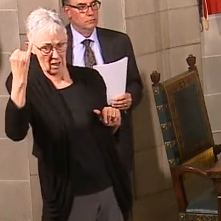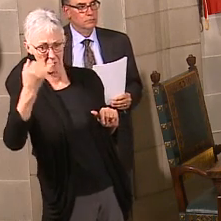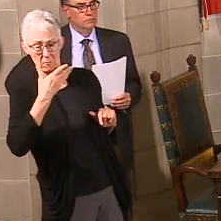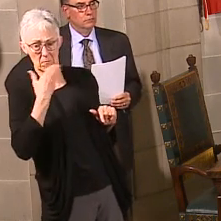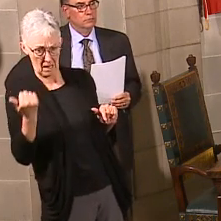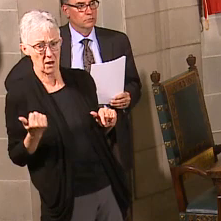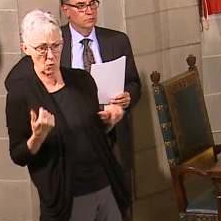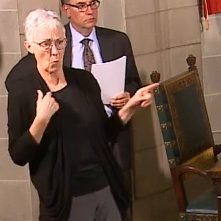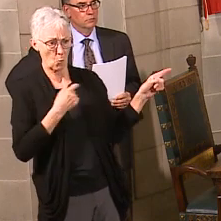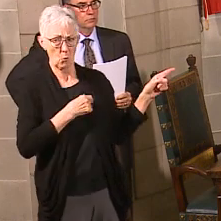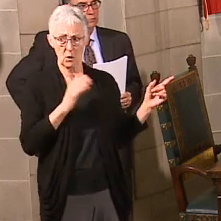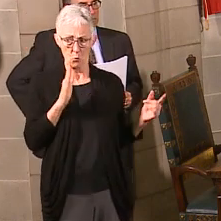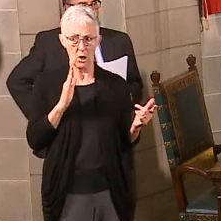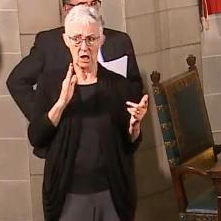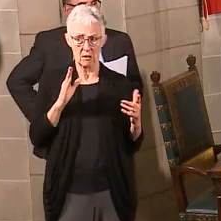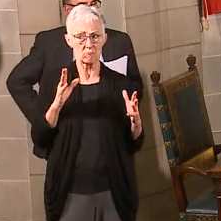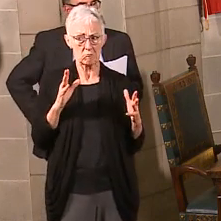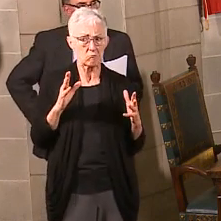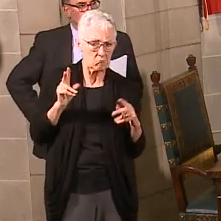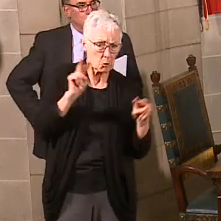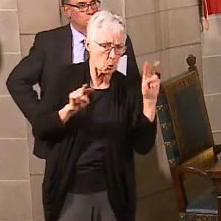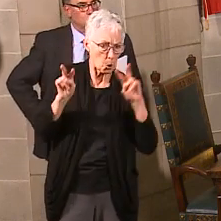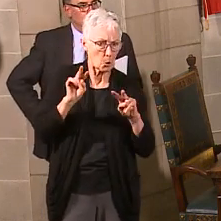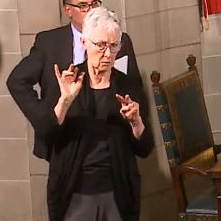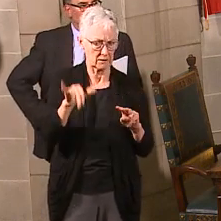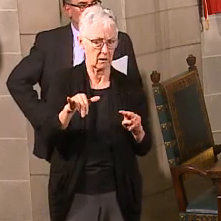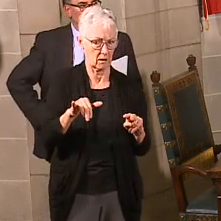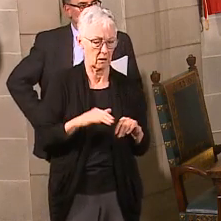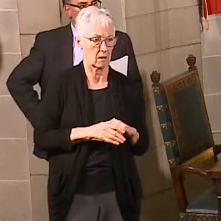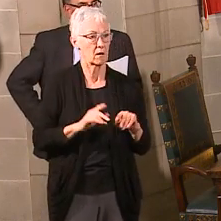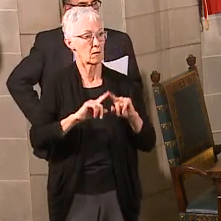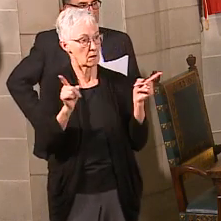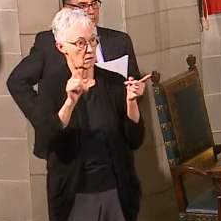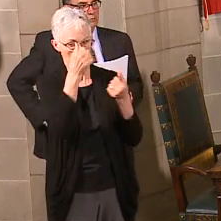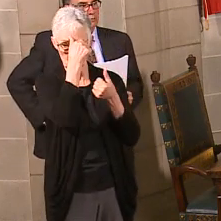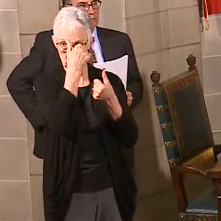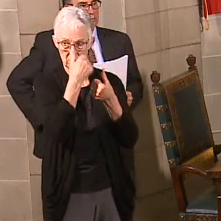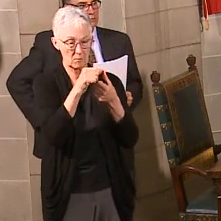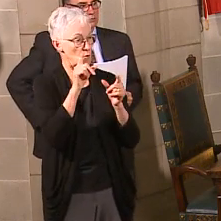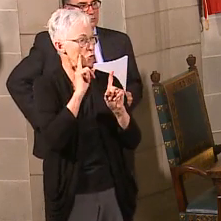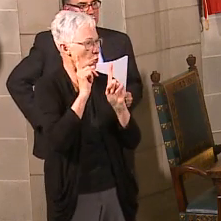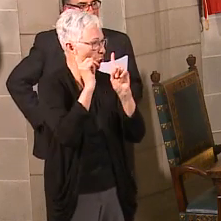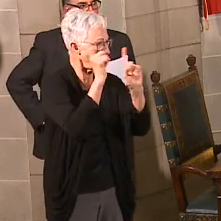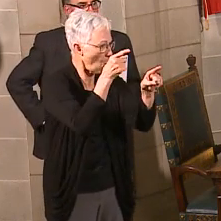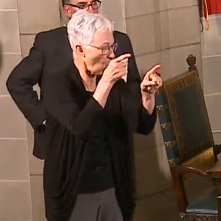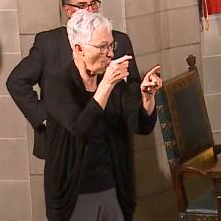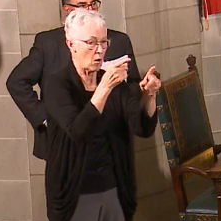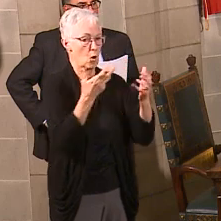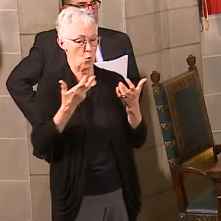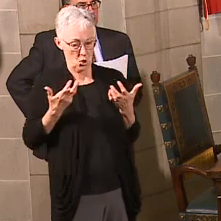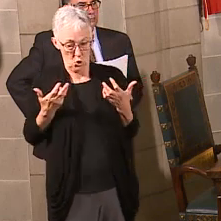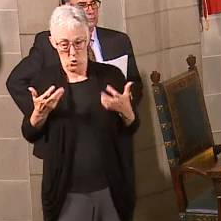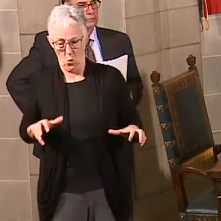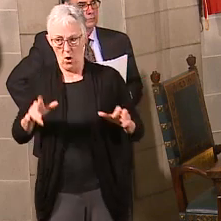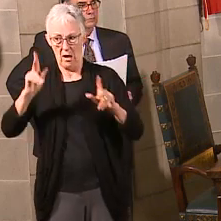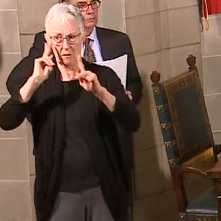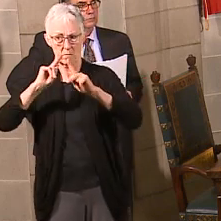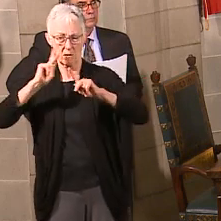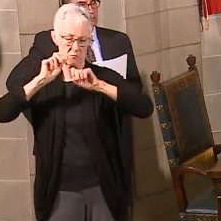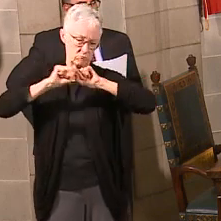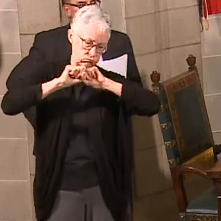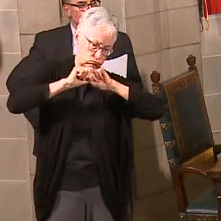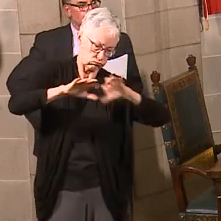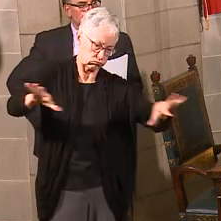well. But again, keep in mind, the whole goal of all this is to make sure we don't overwhelm the healthcare system. And if you look at places like Grand